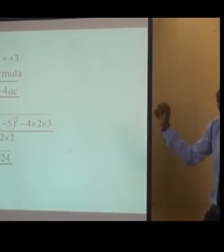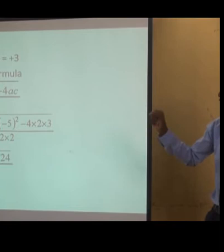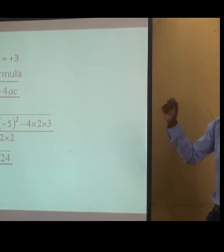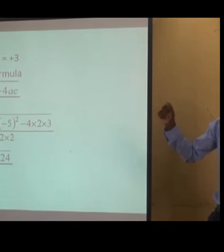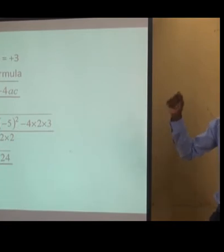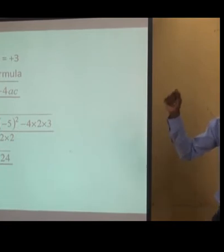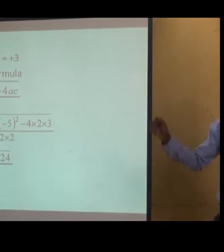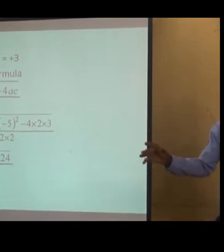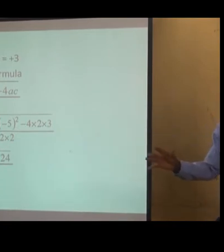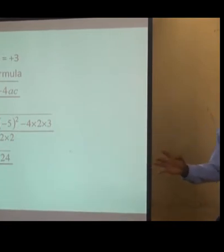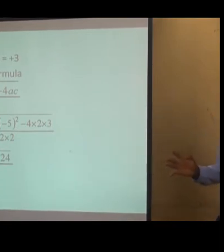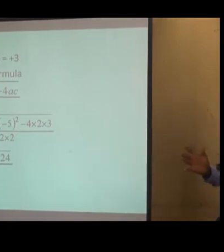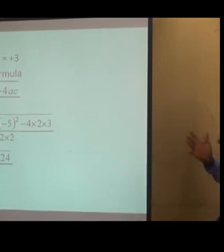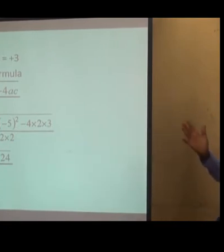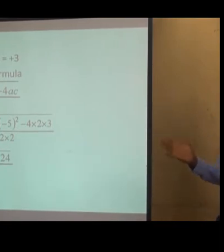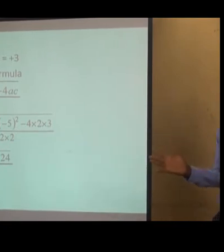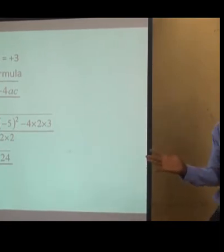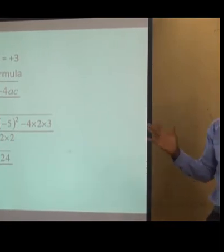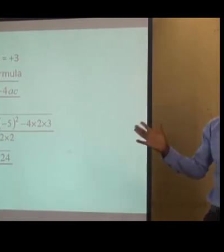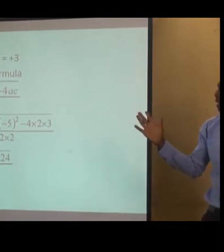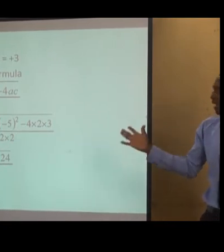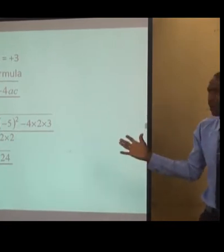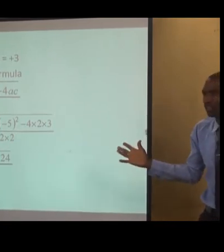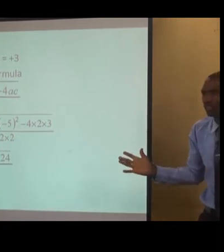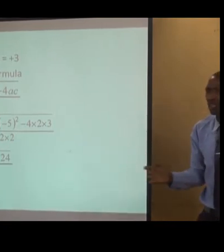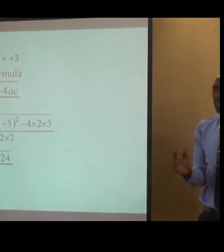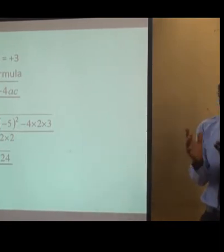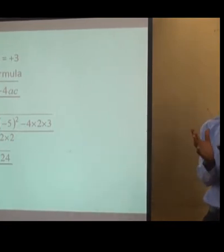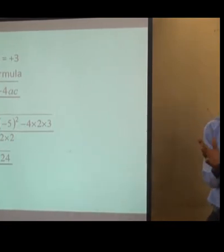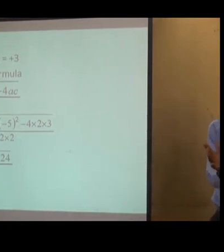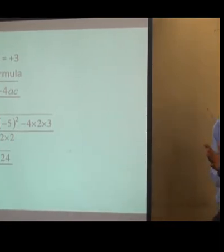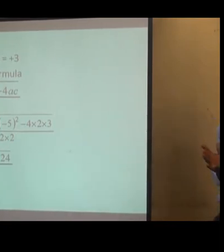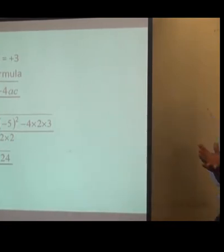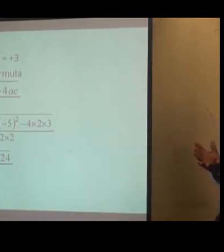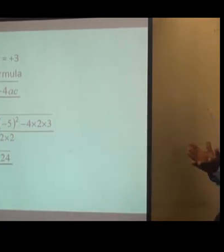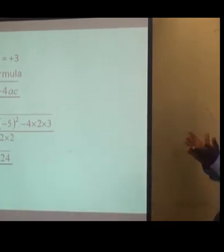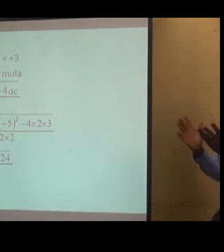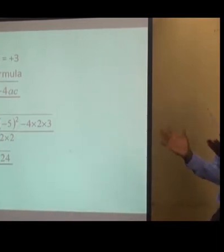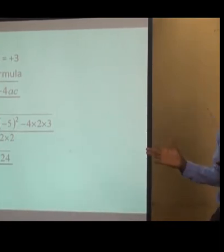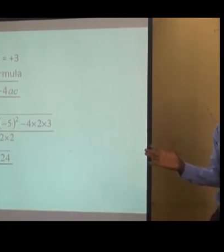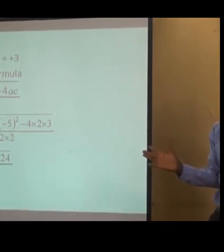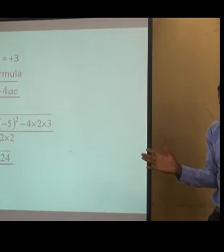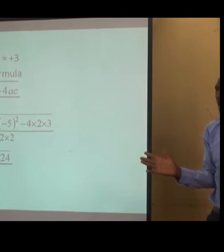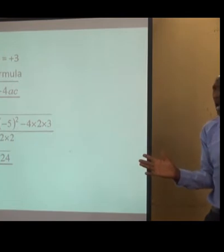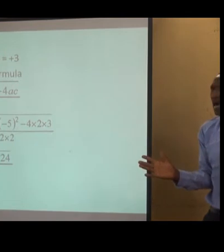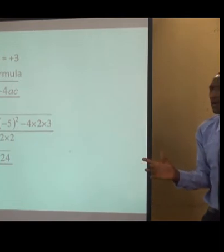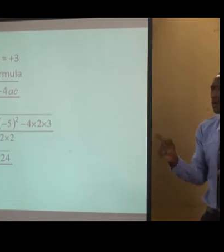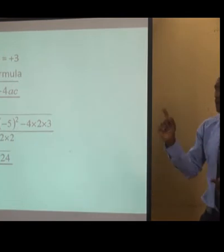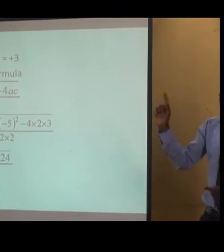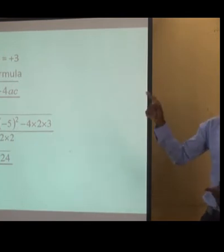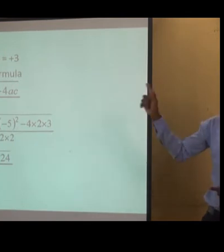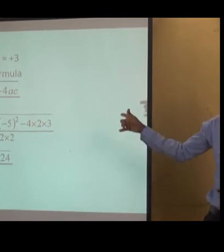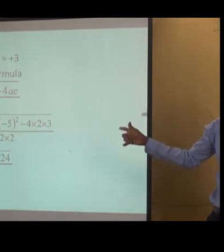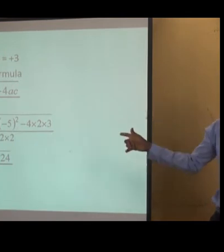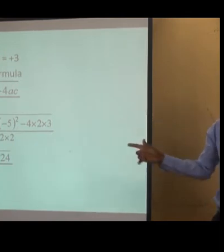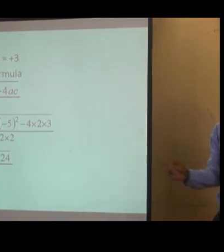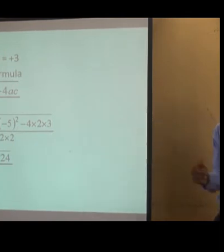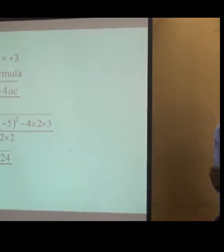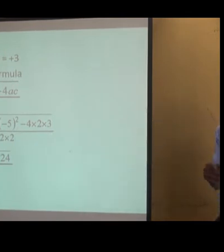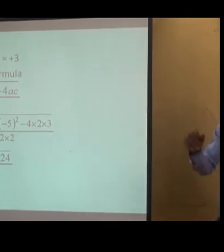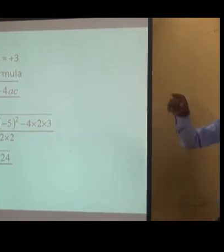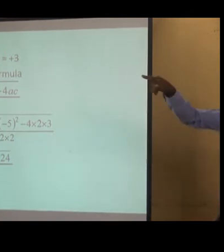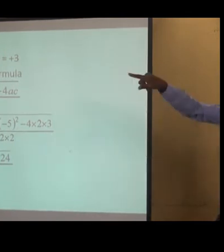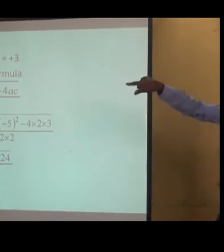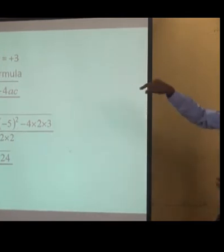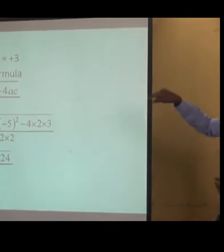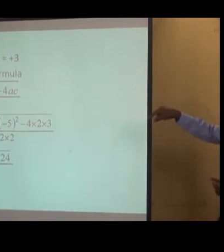to minus b plus minus square root of b squared minus